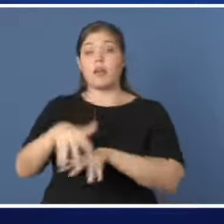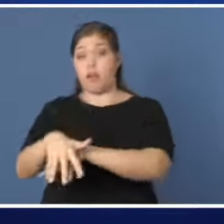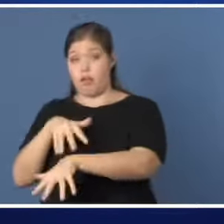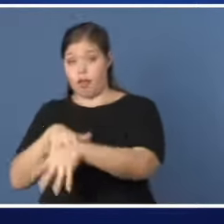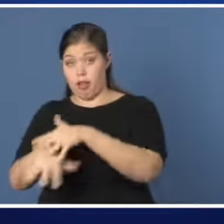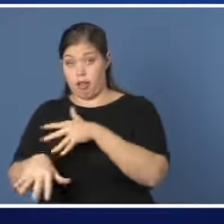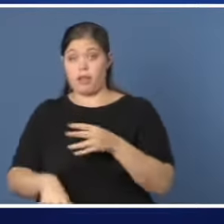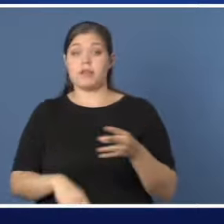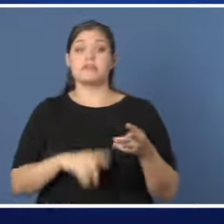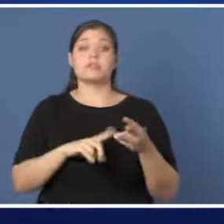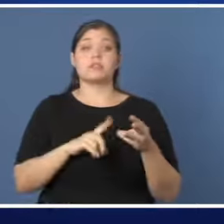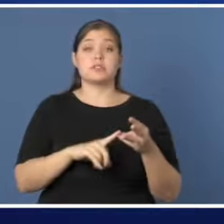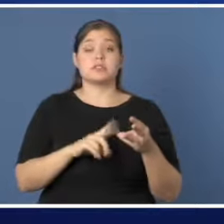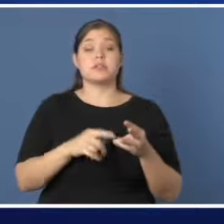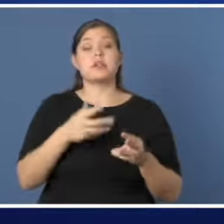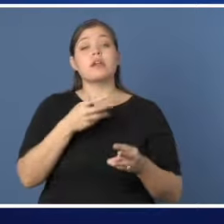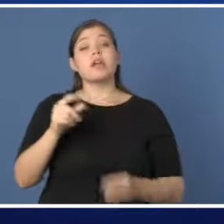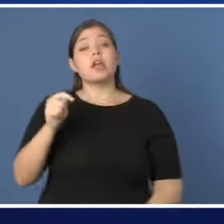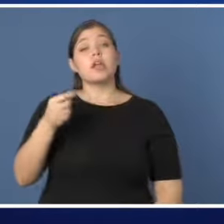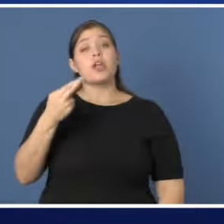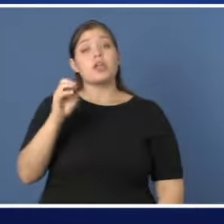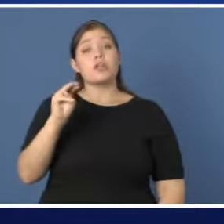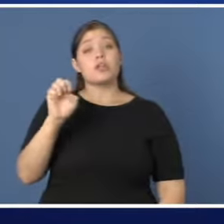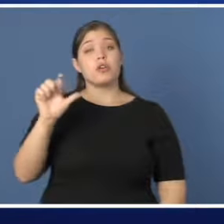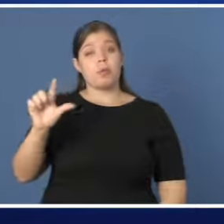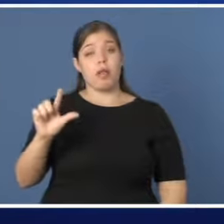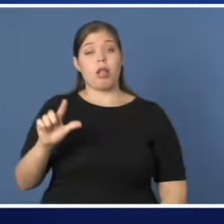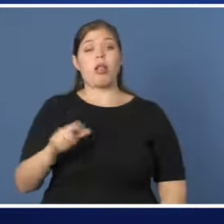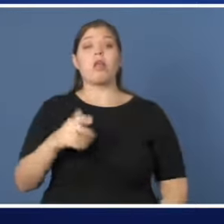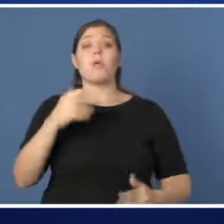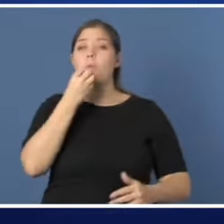Hat and gloves, and thermal underwear.